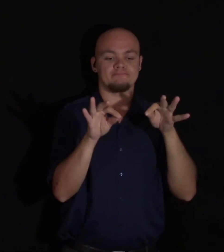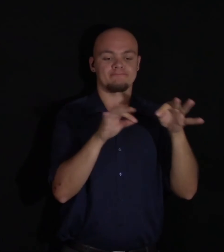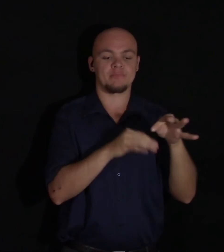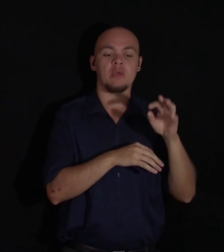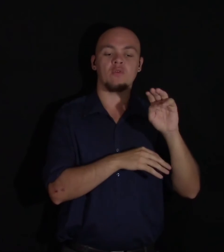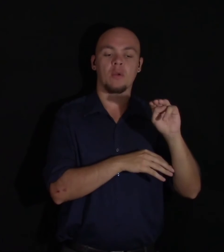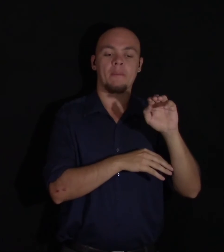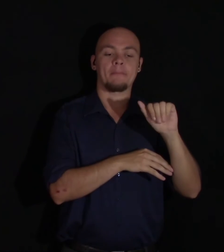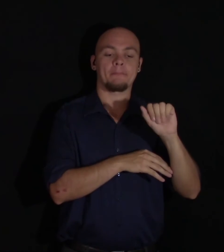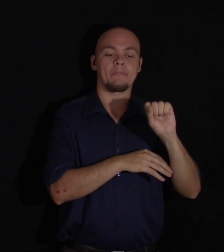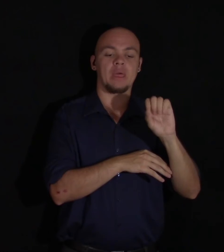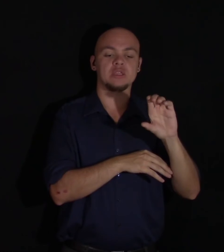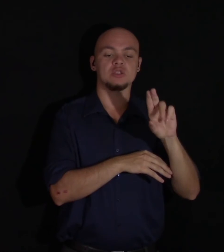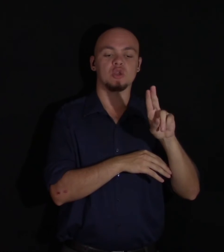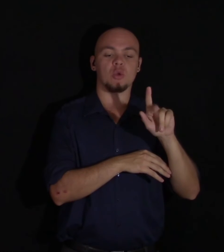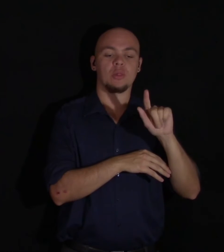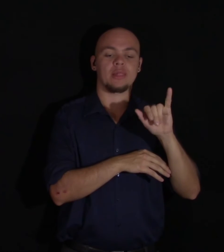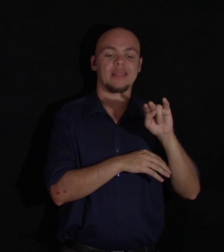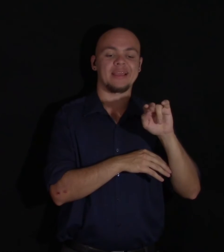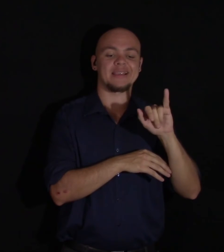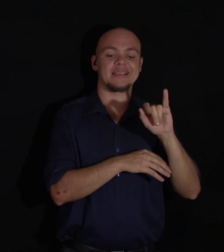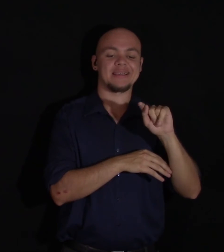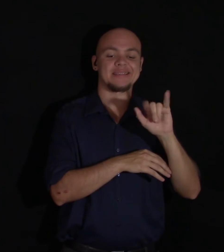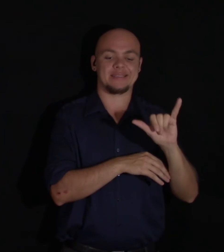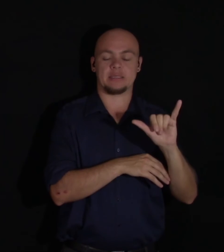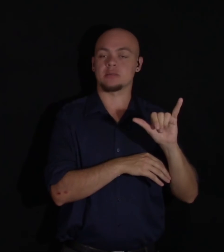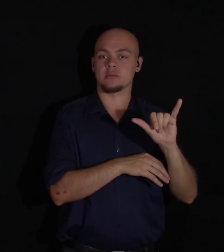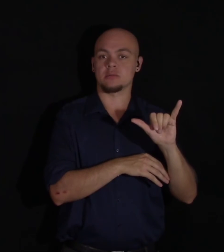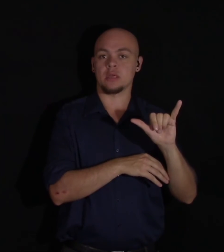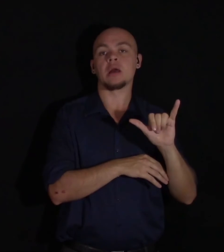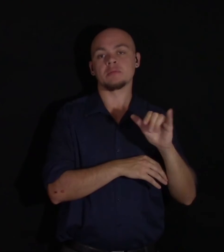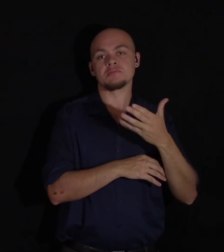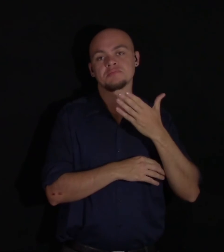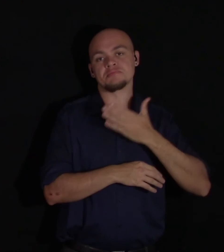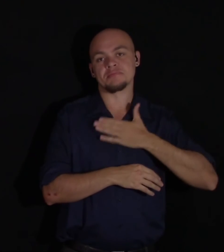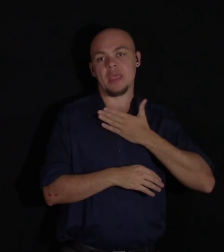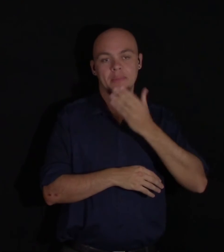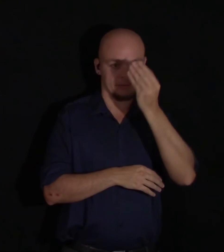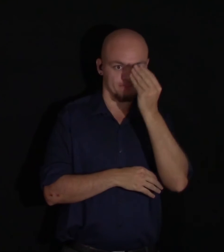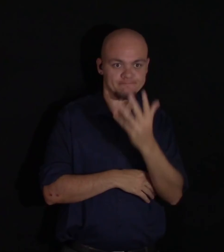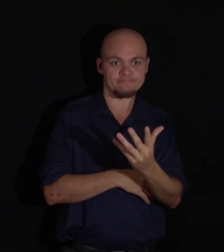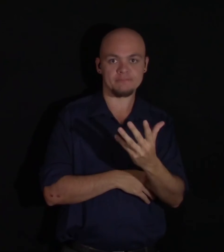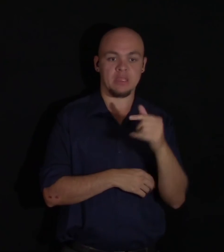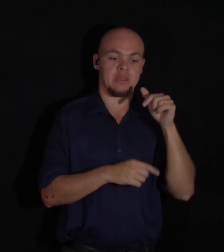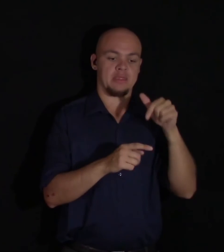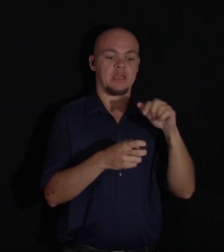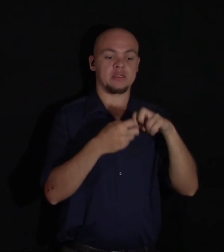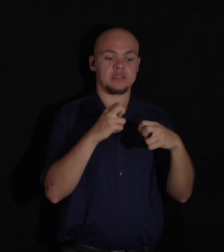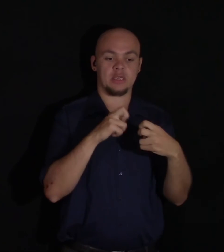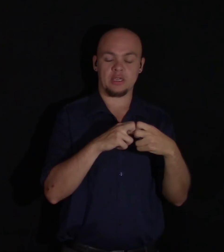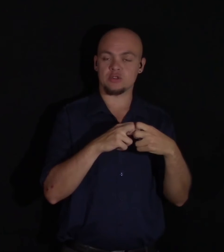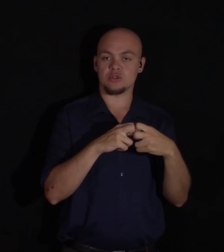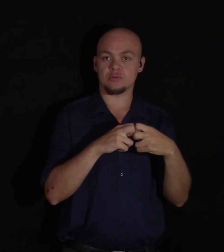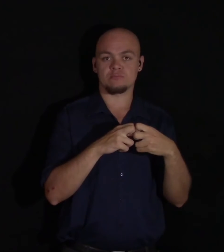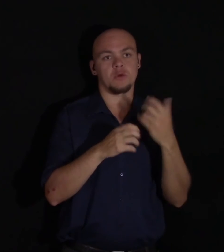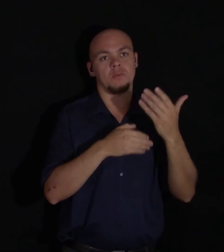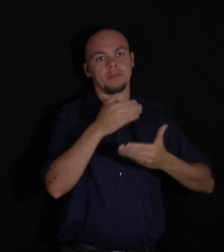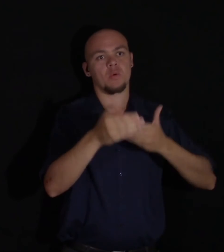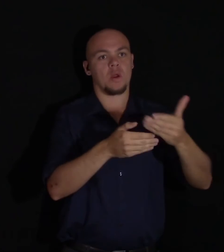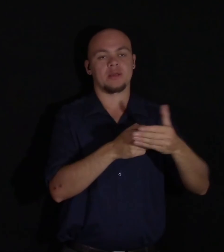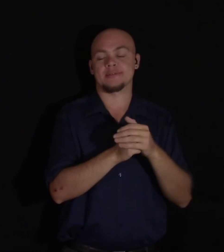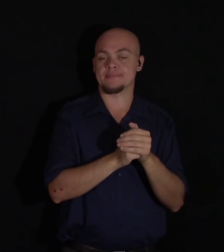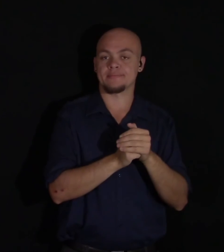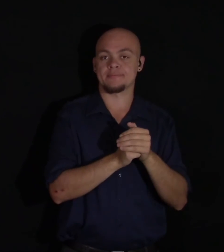masculinity. I'm glad to inform you that we've been making some progress on this issue globally in the past few years. You